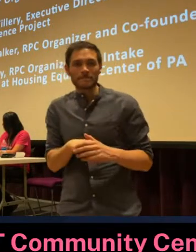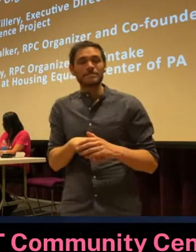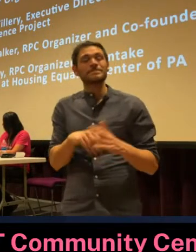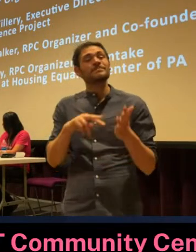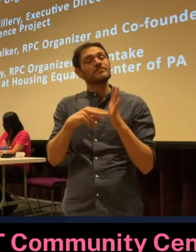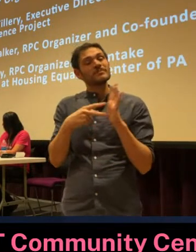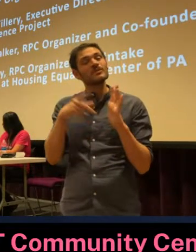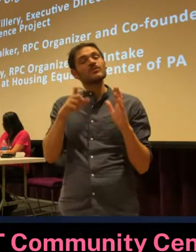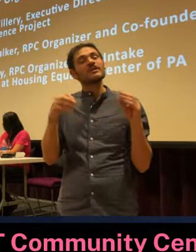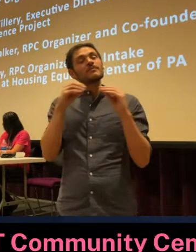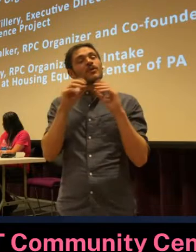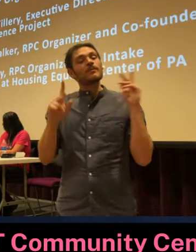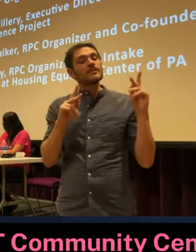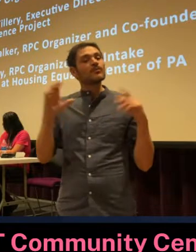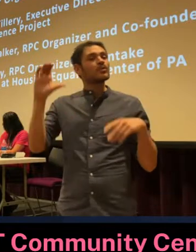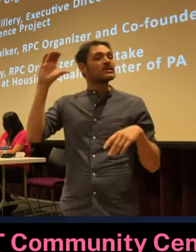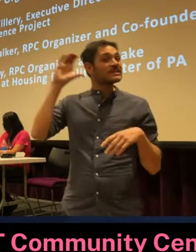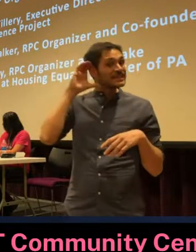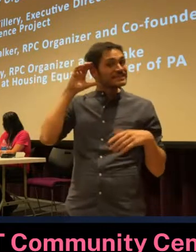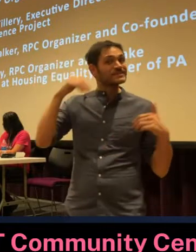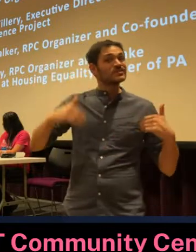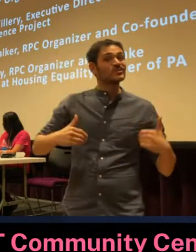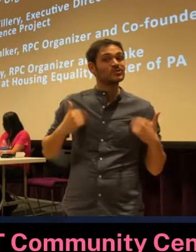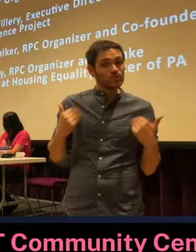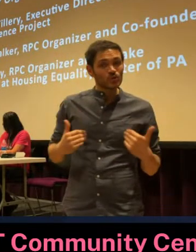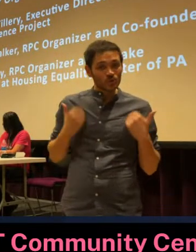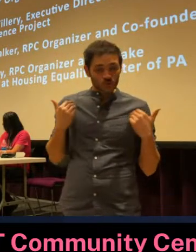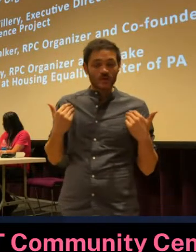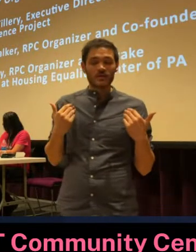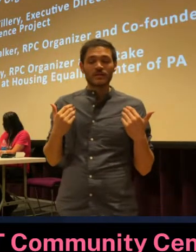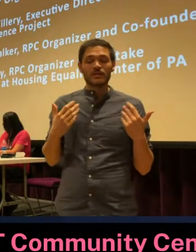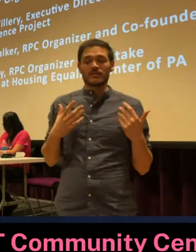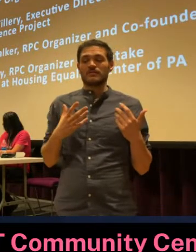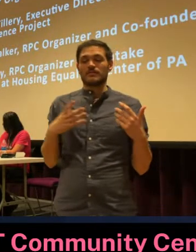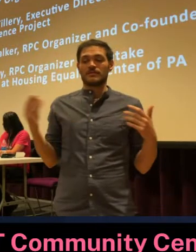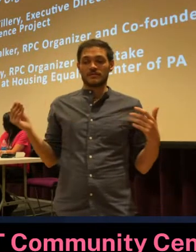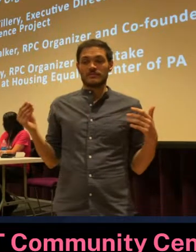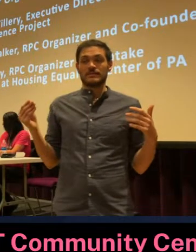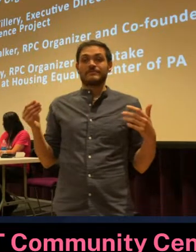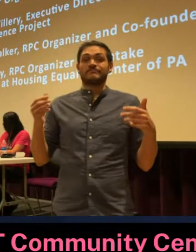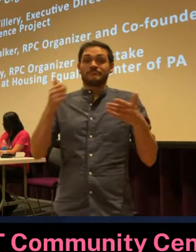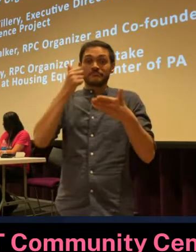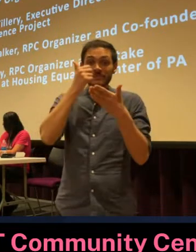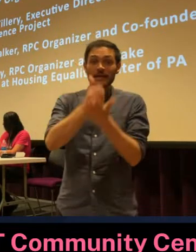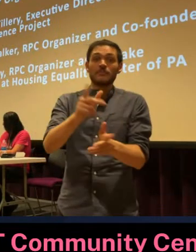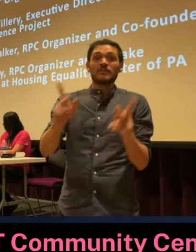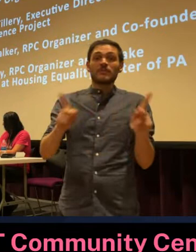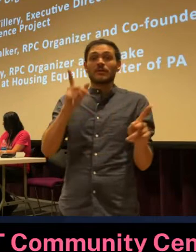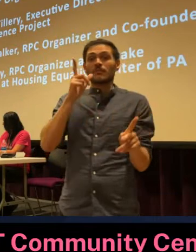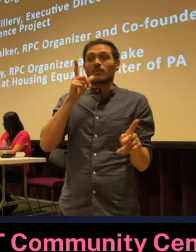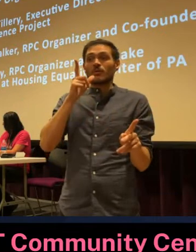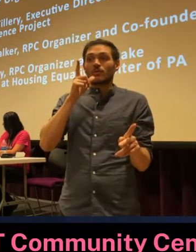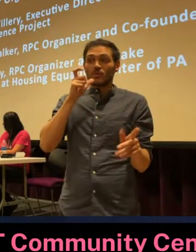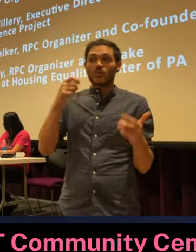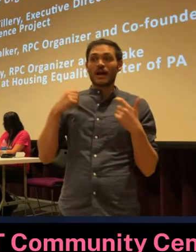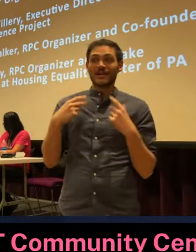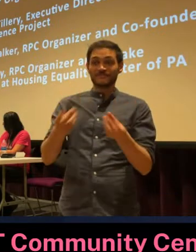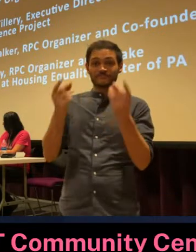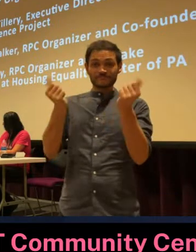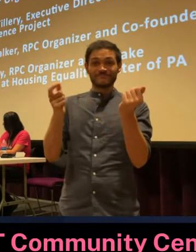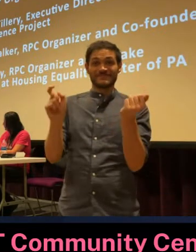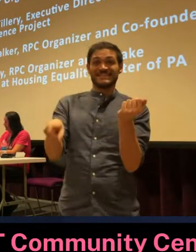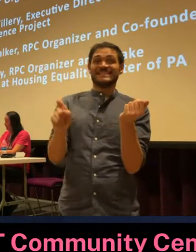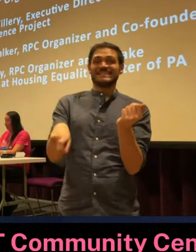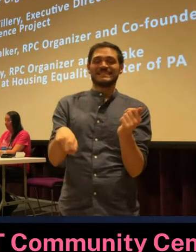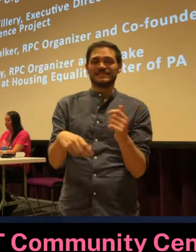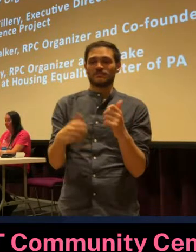to you, but to all of us, and really, sort of helping folks in those immediate needs, just with safety